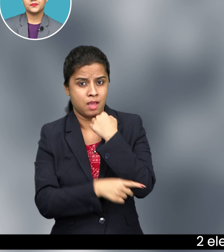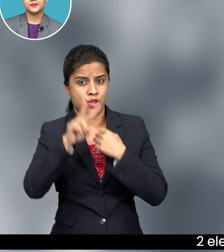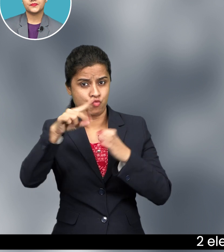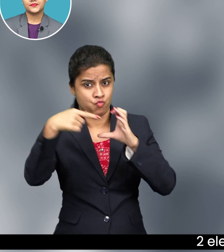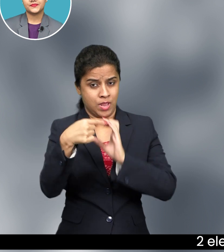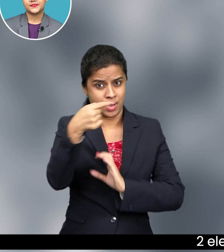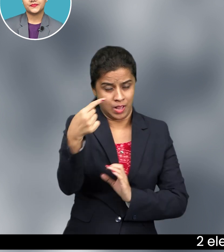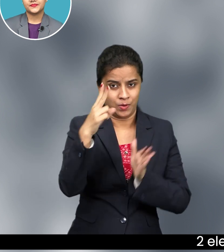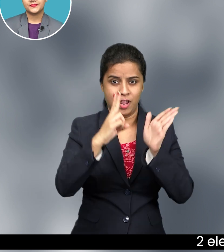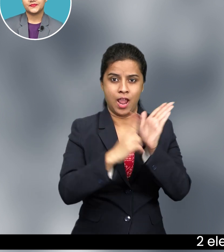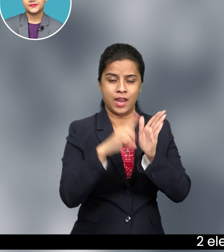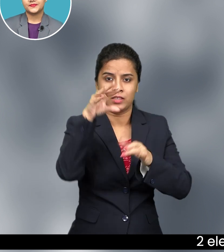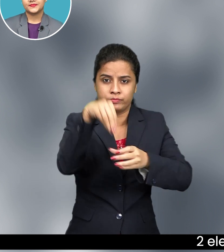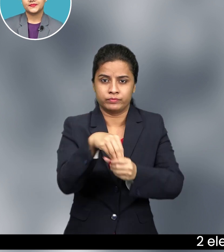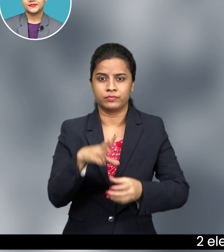N.